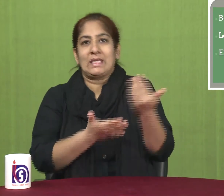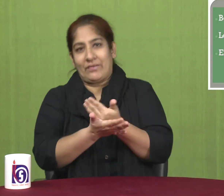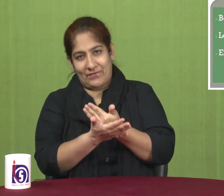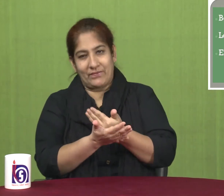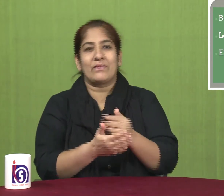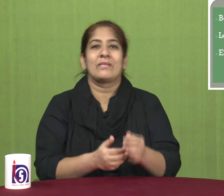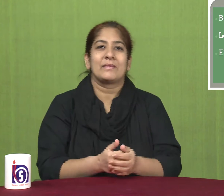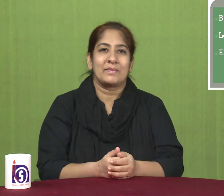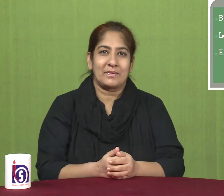financial plan.